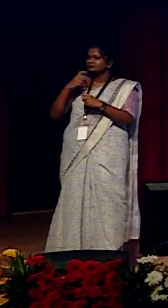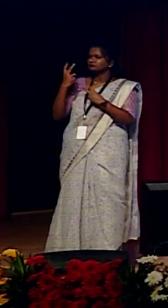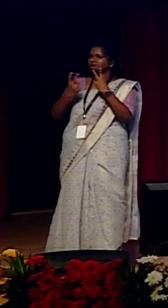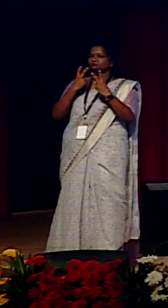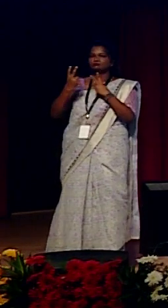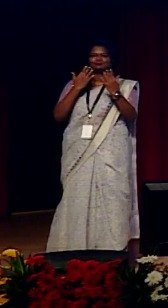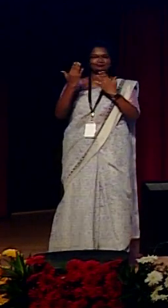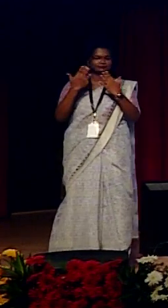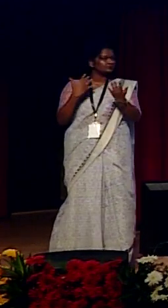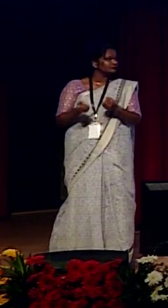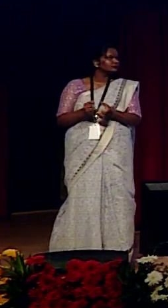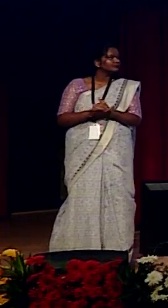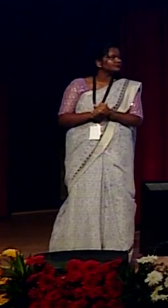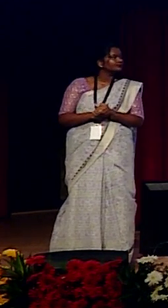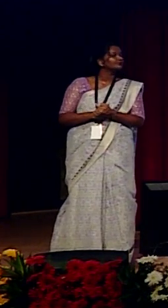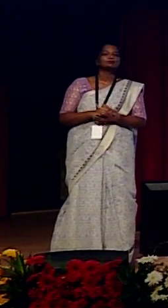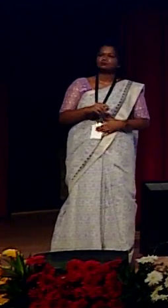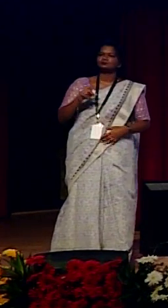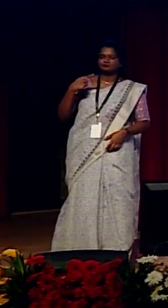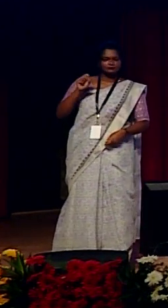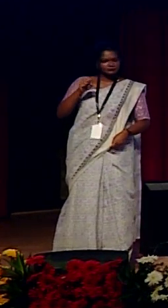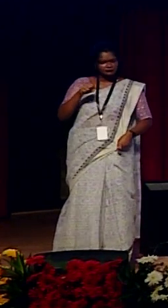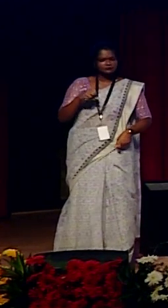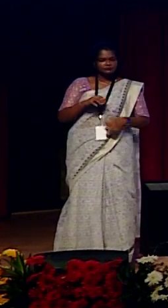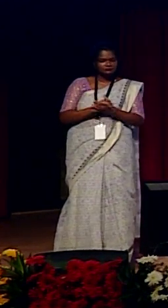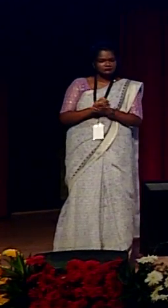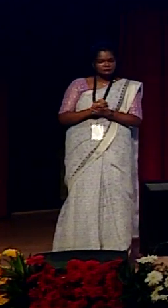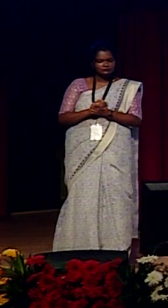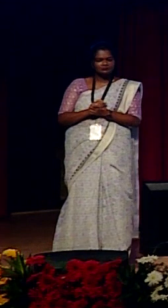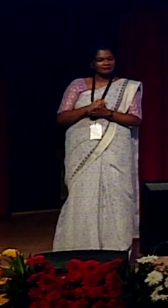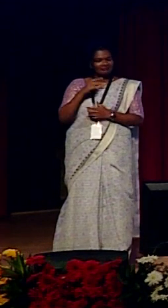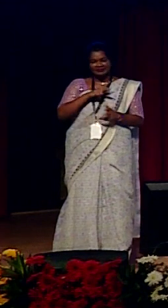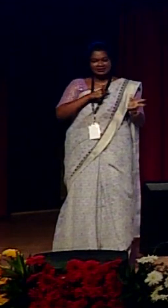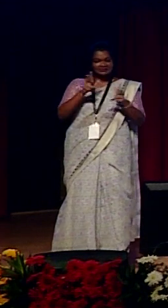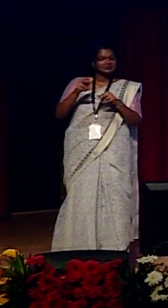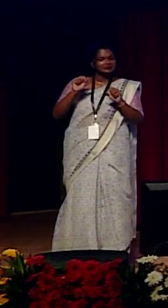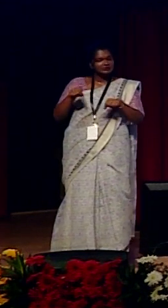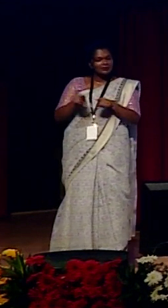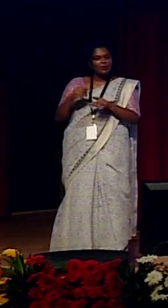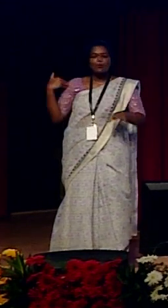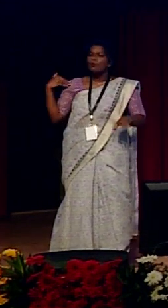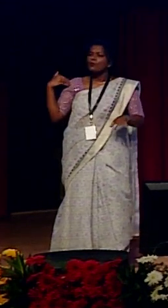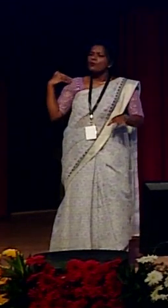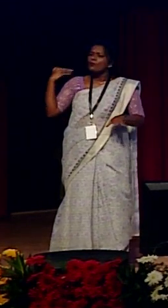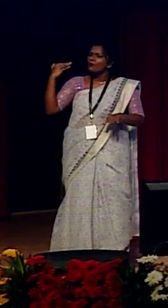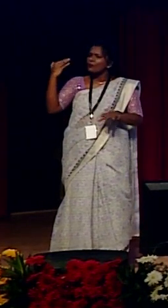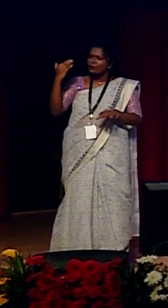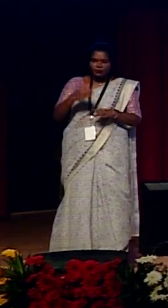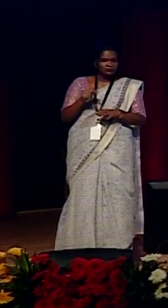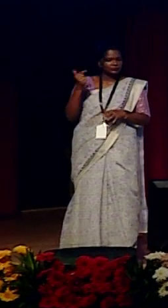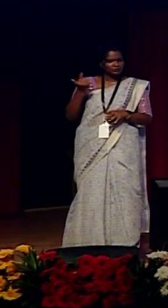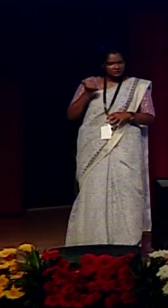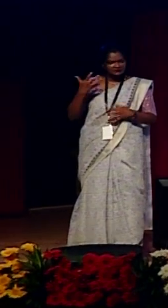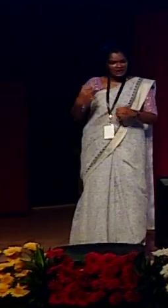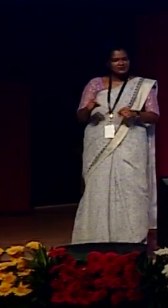the NCRT. Partha will. Right. I think thanks, Anaga. So as Anaga mentioned, our whole journey was guided by the